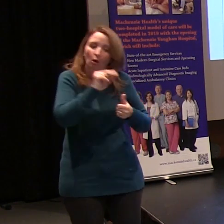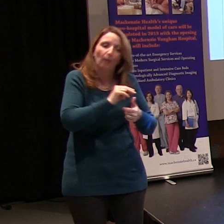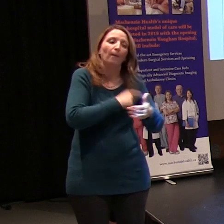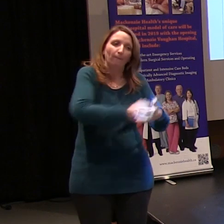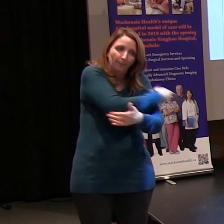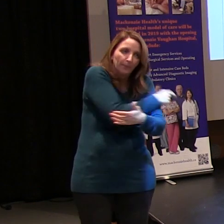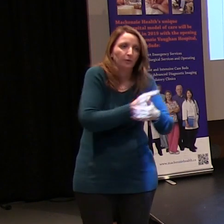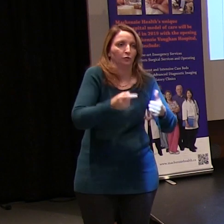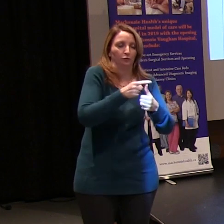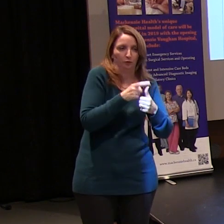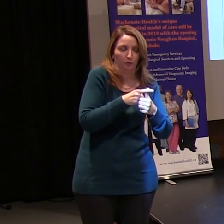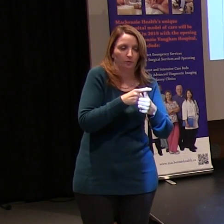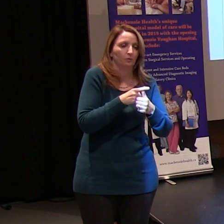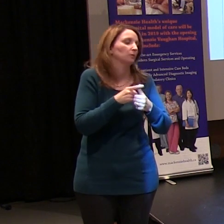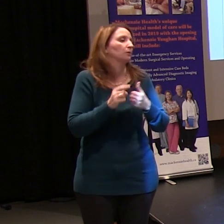you're really